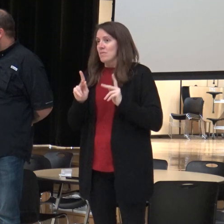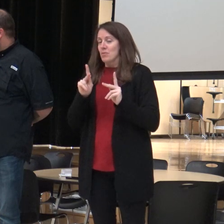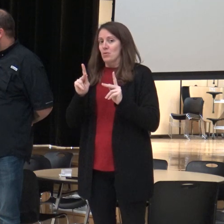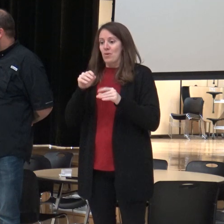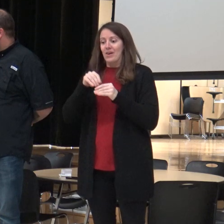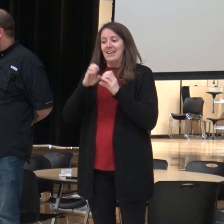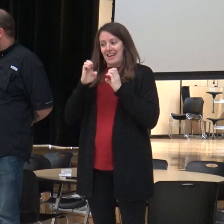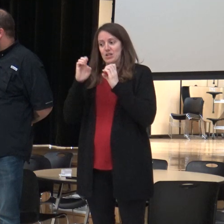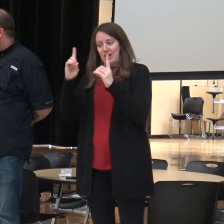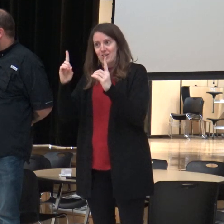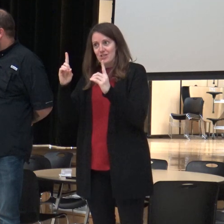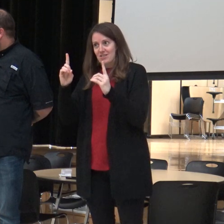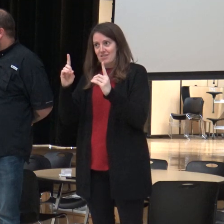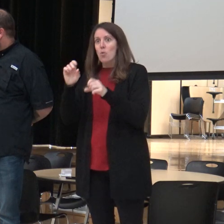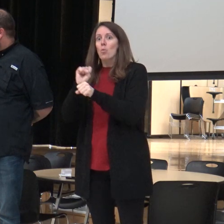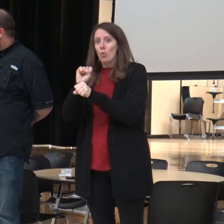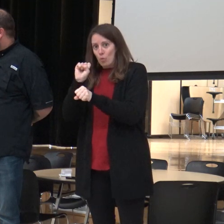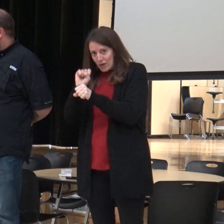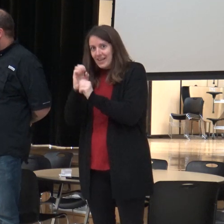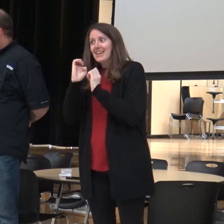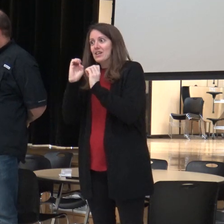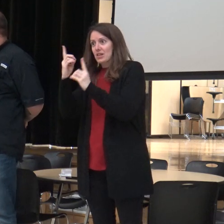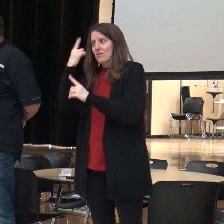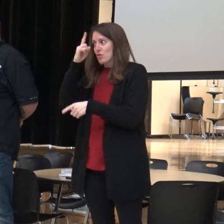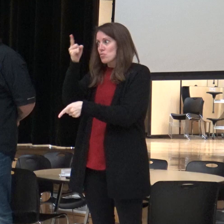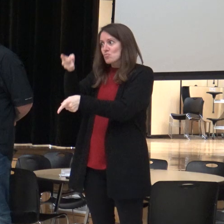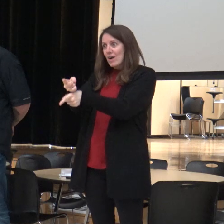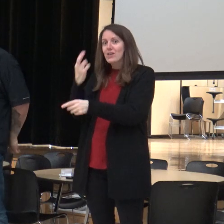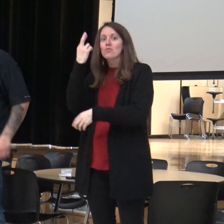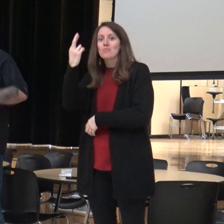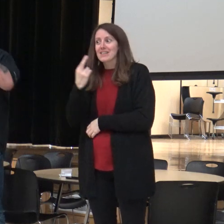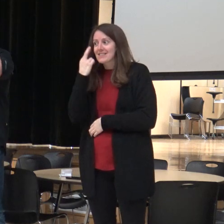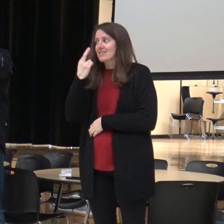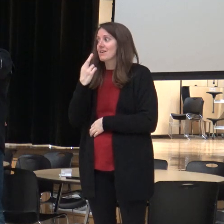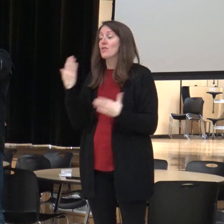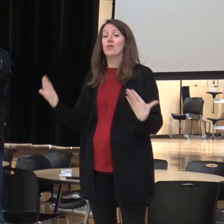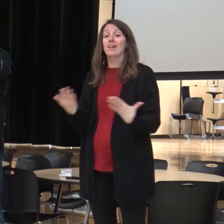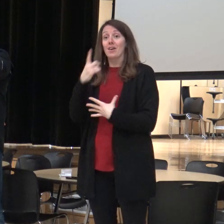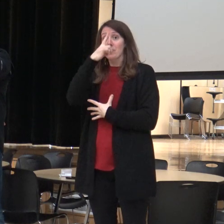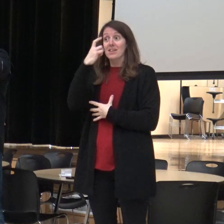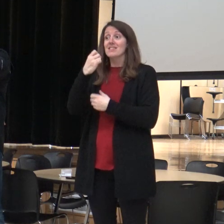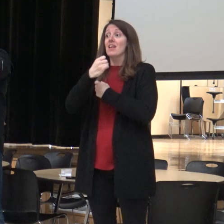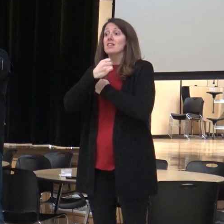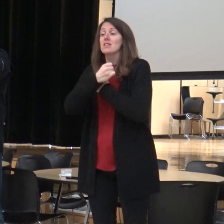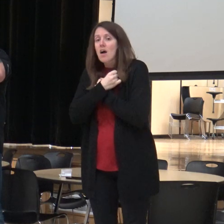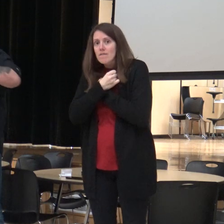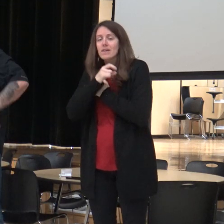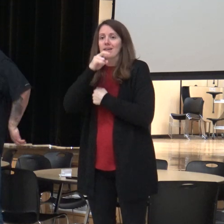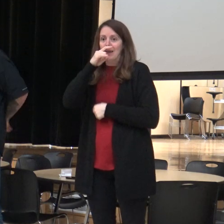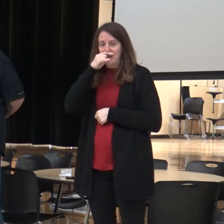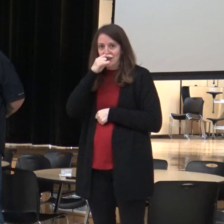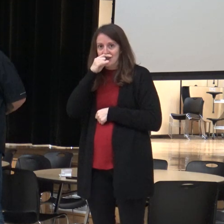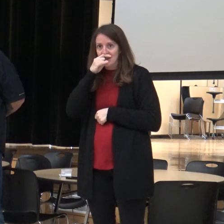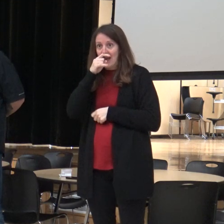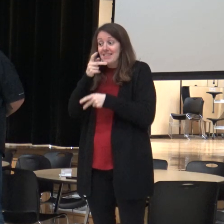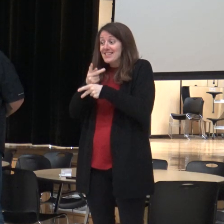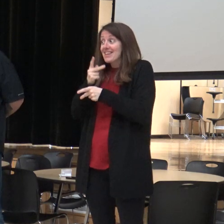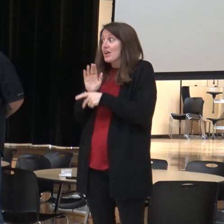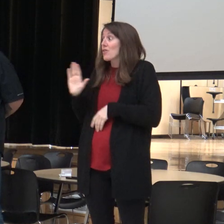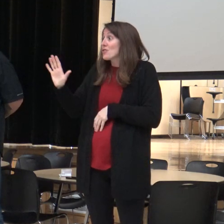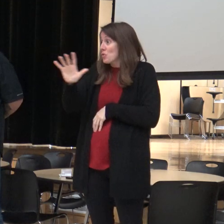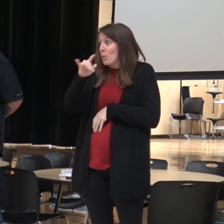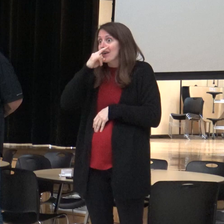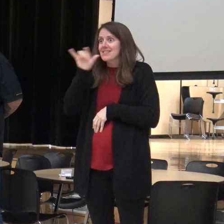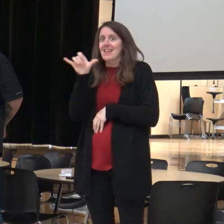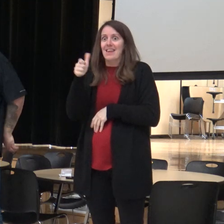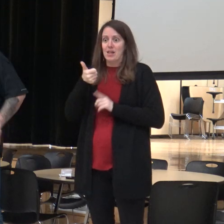in education for the right reason. Right? They're here because they love kids and they take on your kids like their own kids. They are super protective